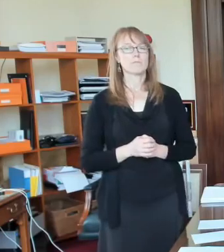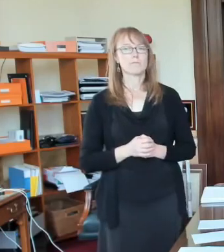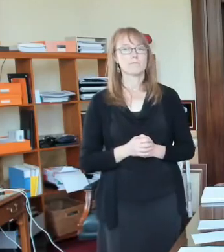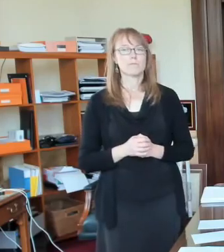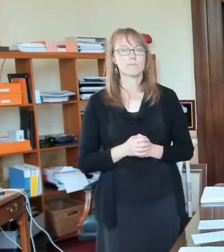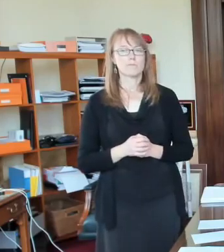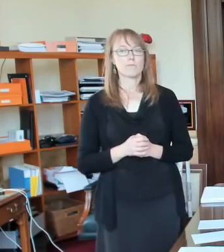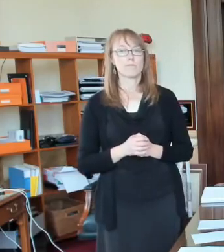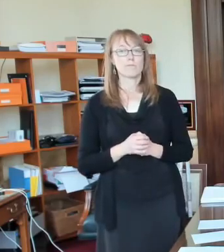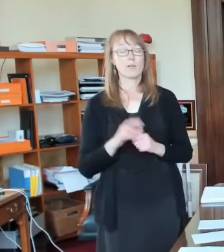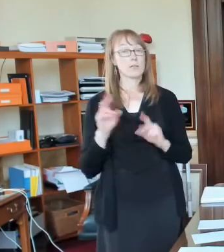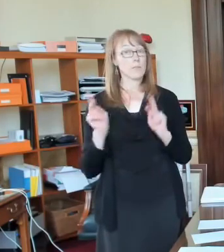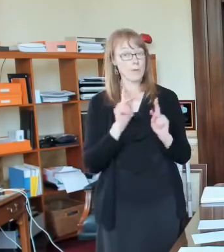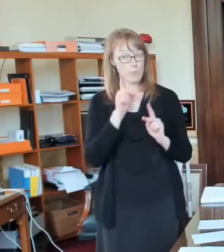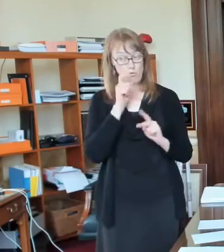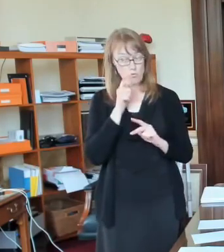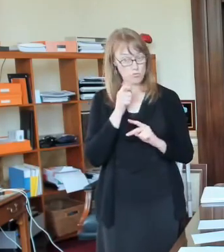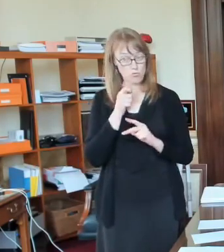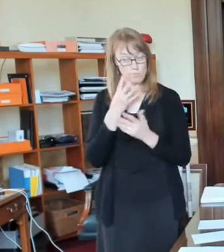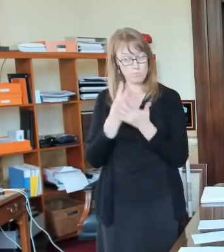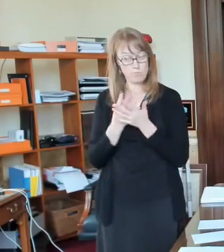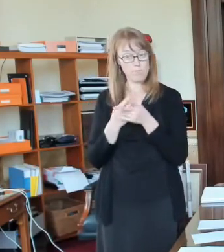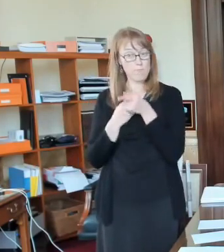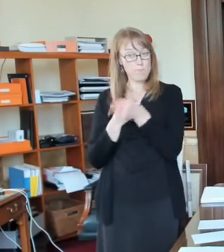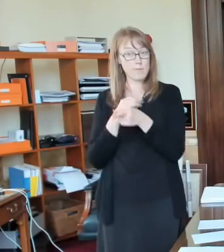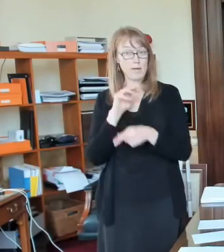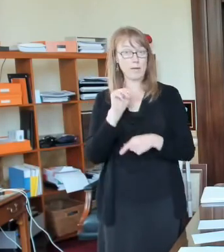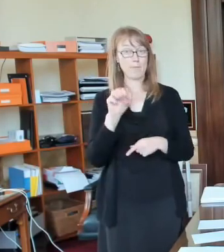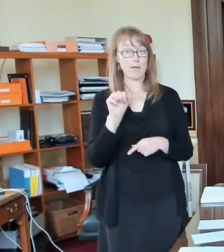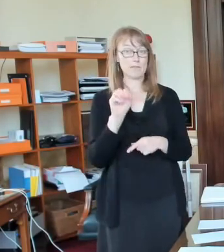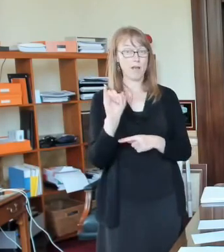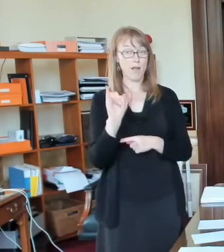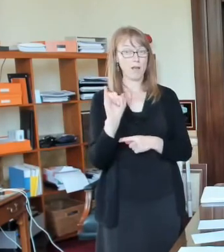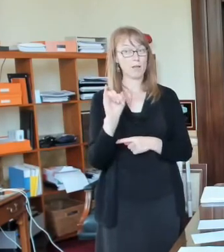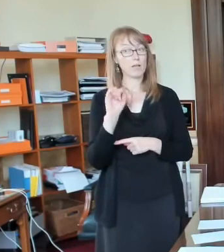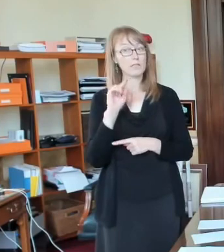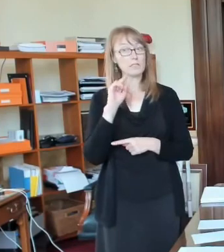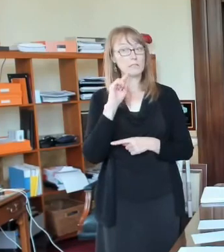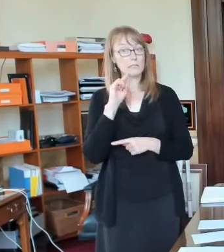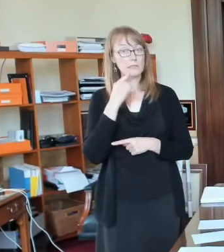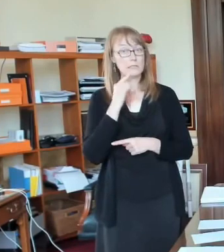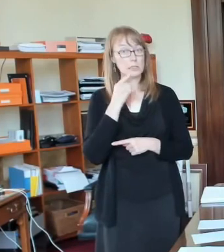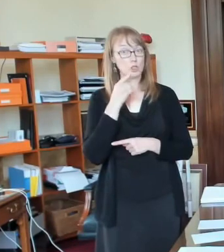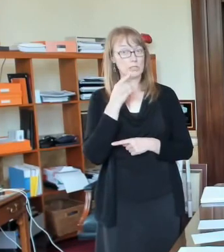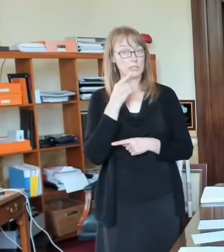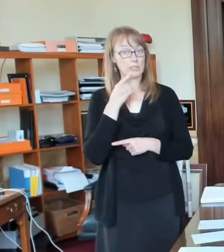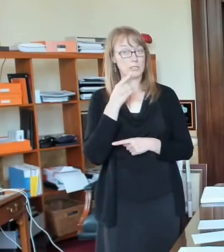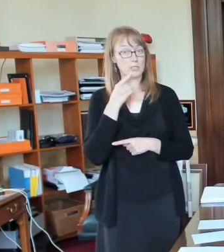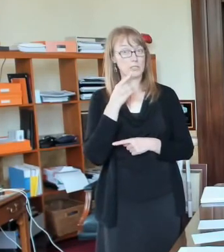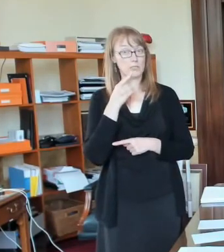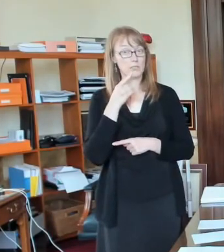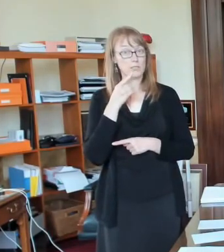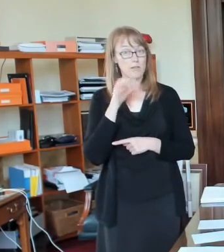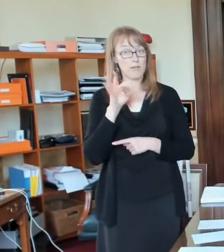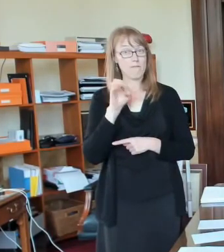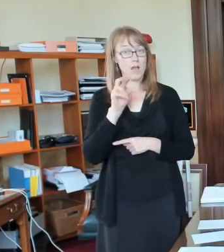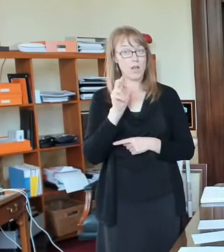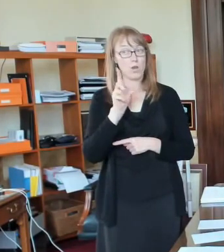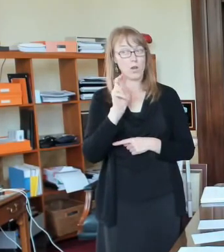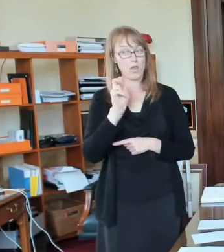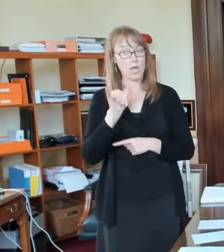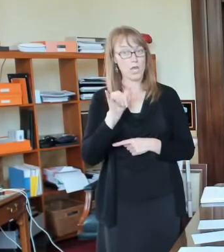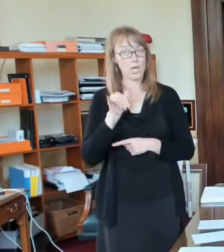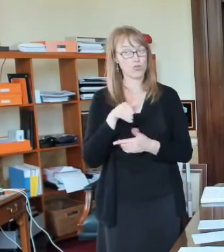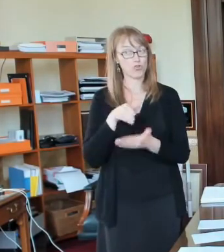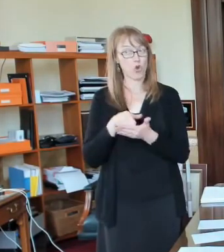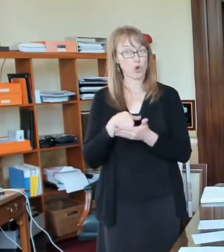in MSI currently are there on serious charges. And I think it would be irresponsible for us today to